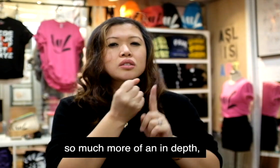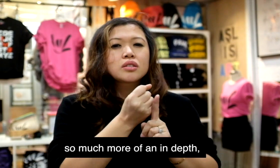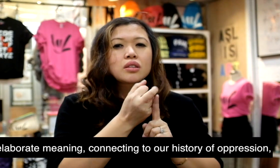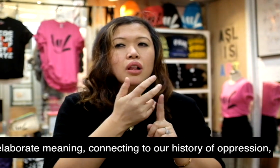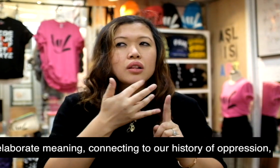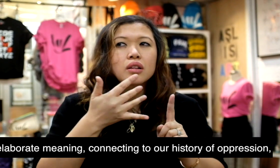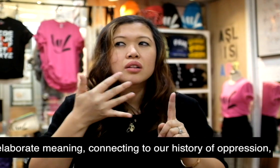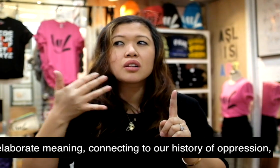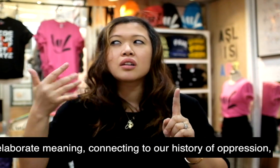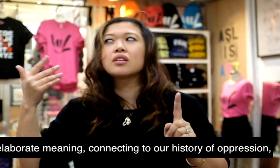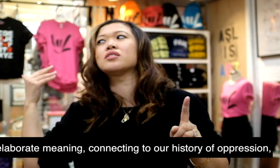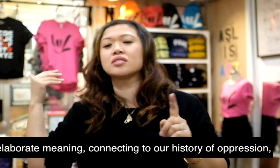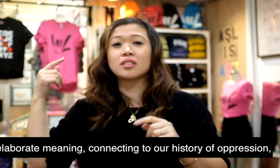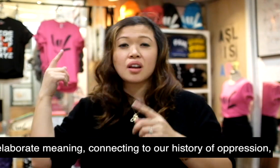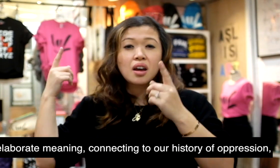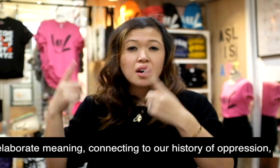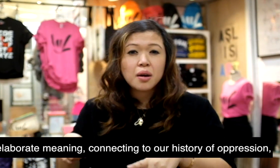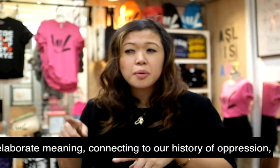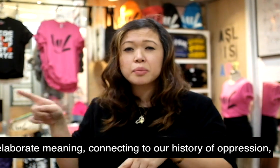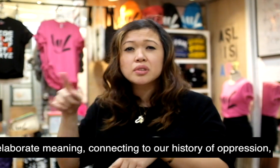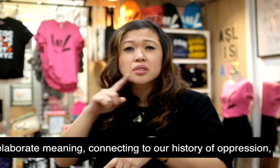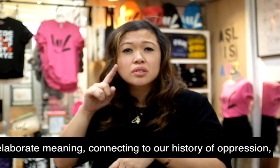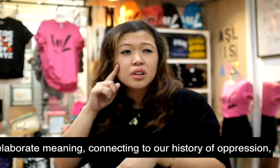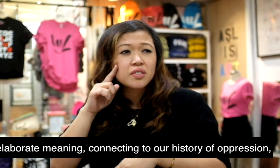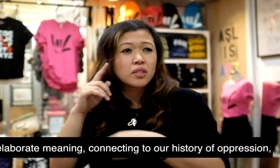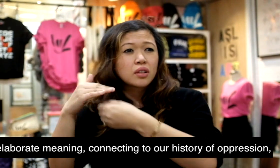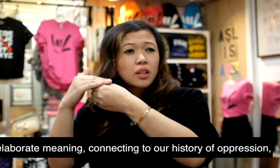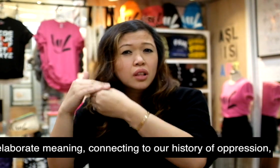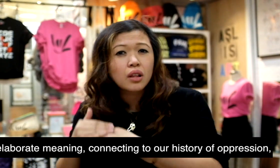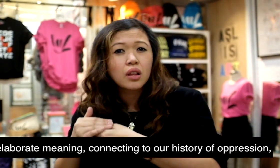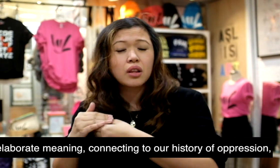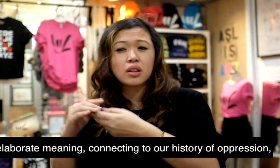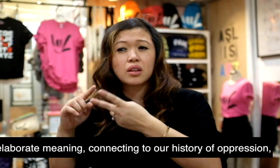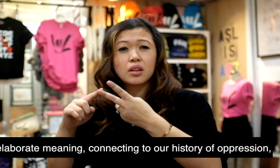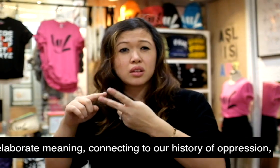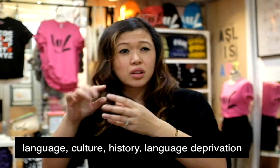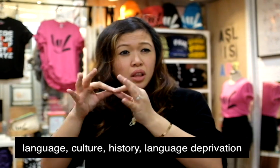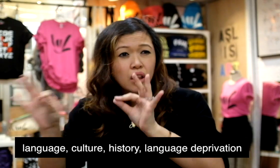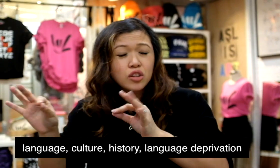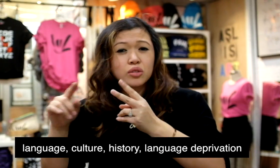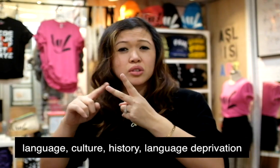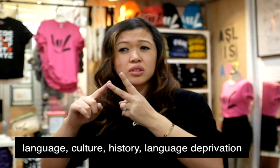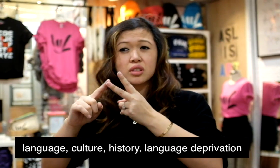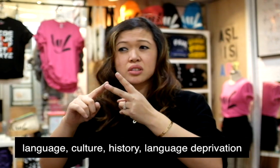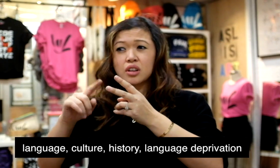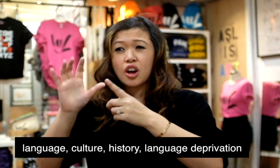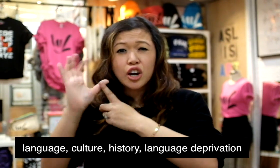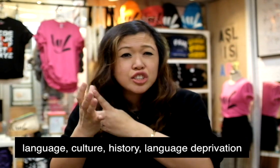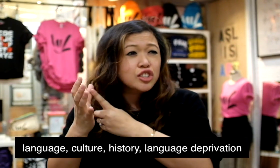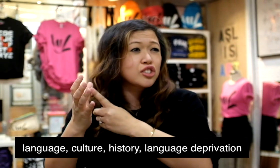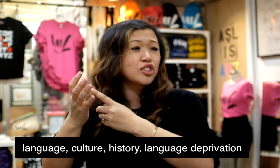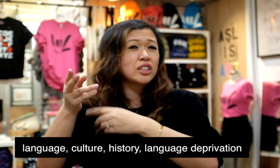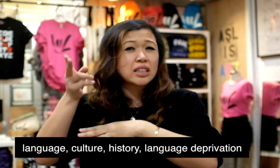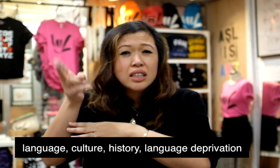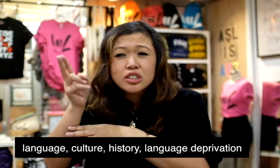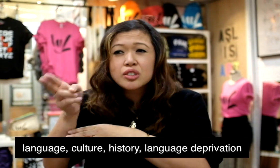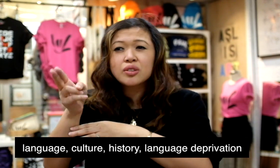such depth, such an elaborate meaning connecting to our history and our oppression and language and our culture, our